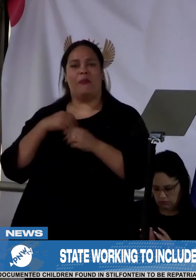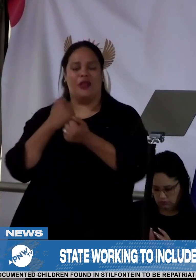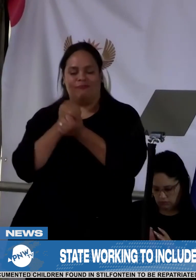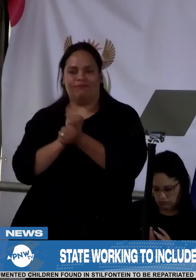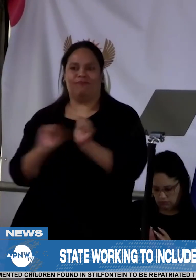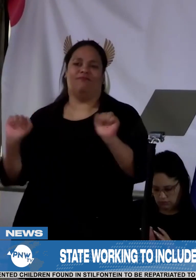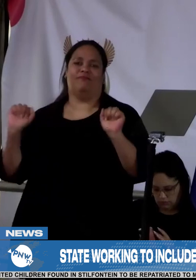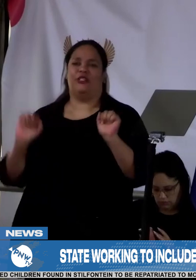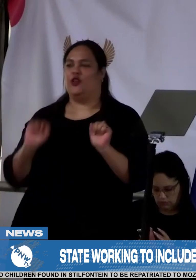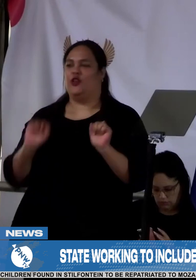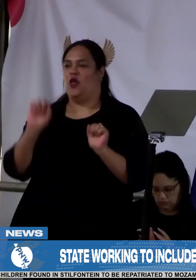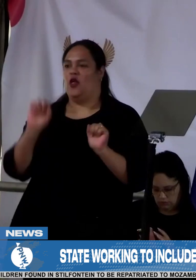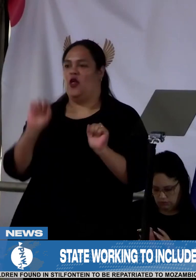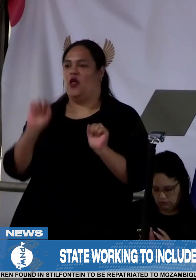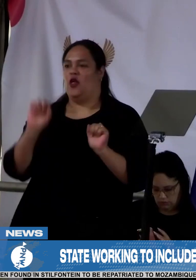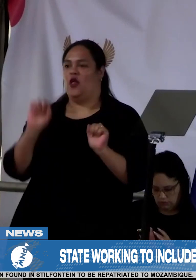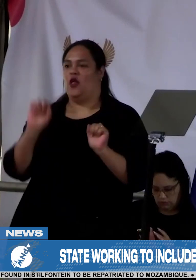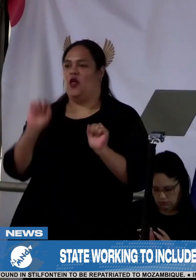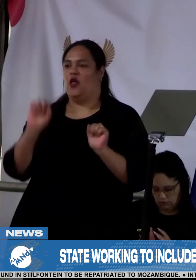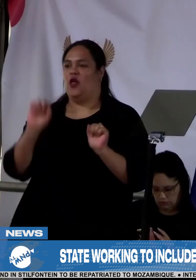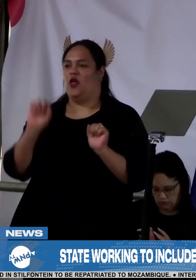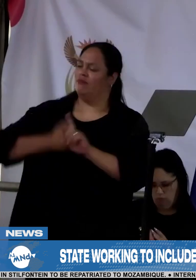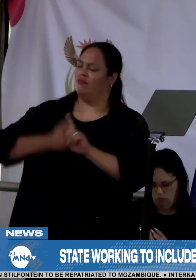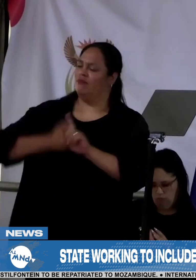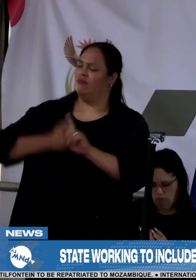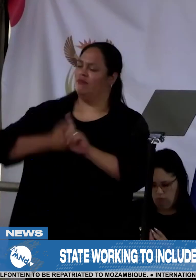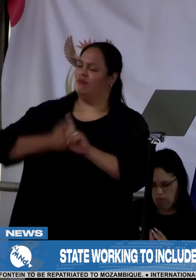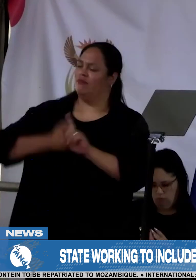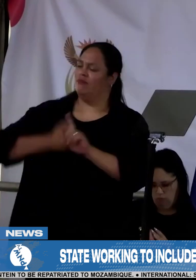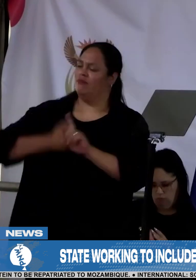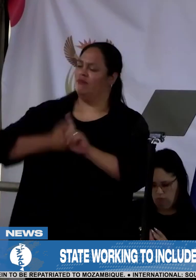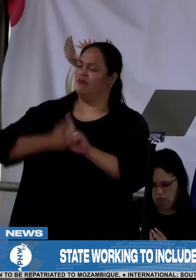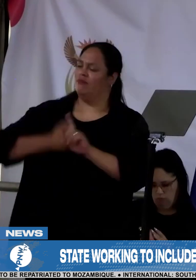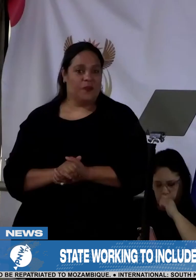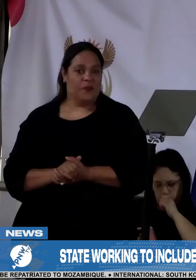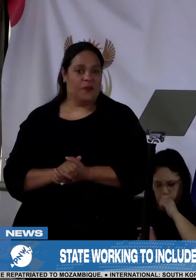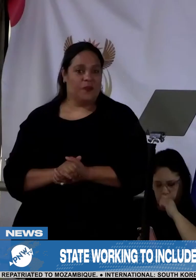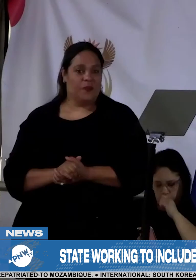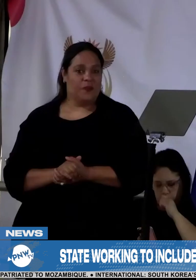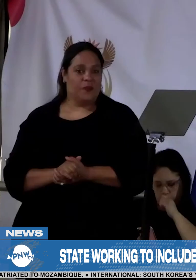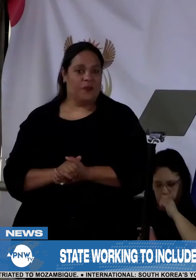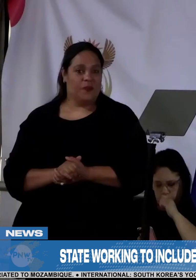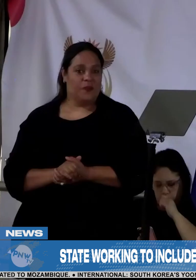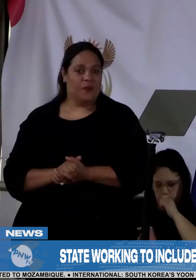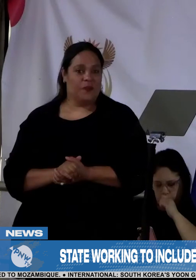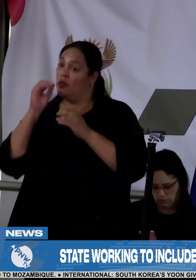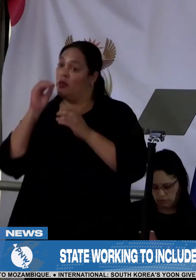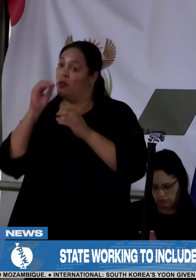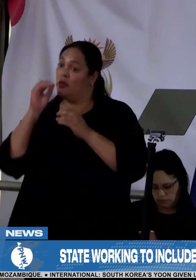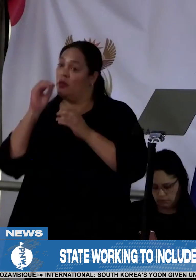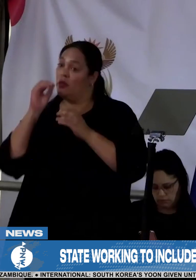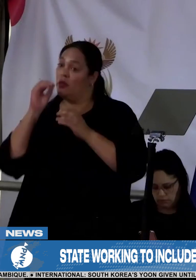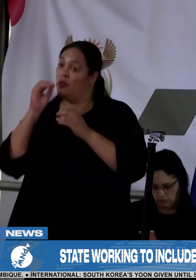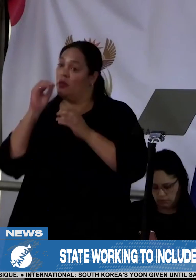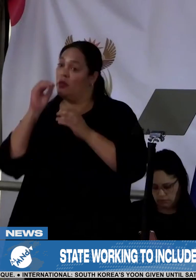South Africa that we all worked and fought for. Our public broadcaster, the